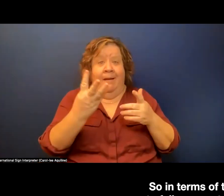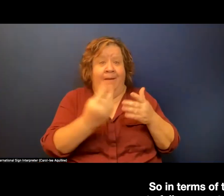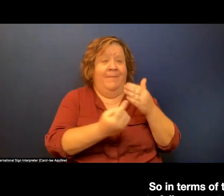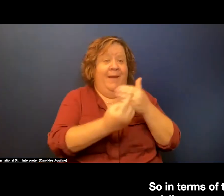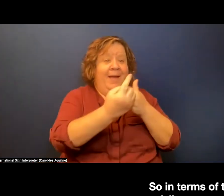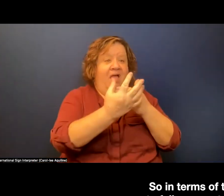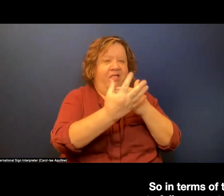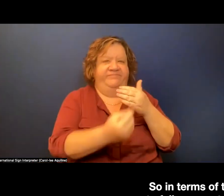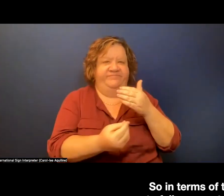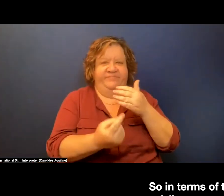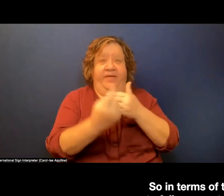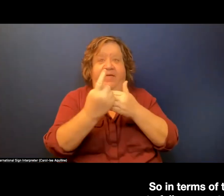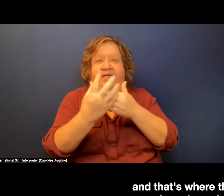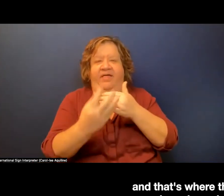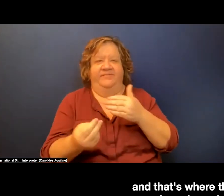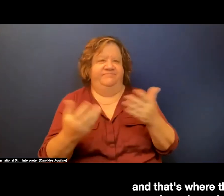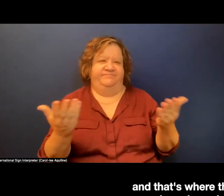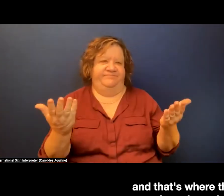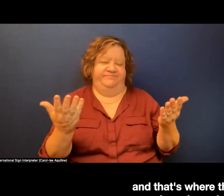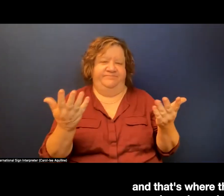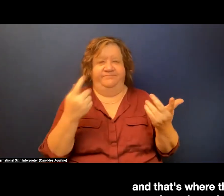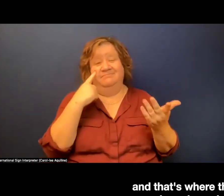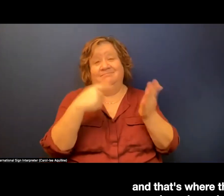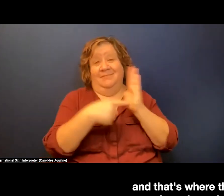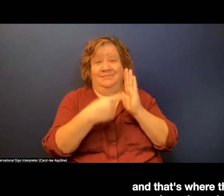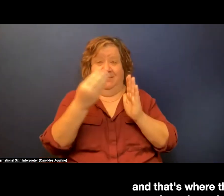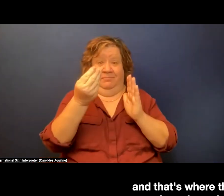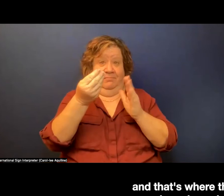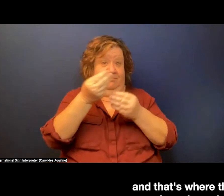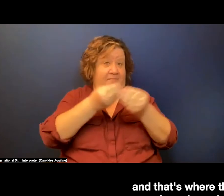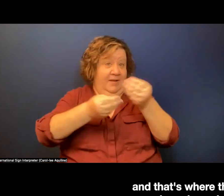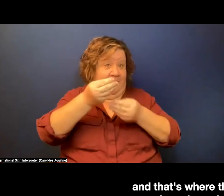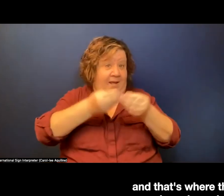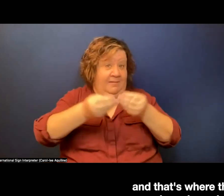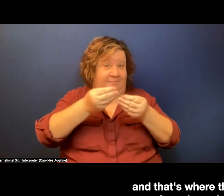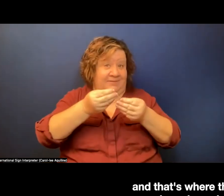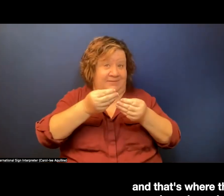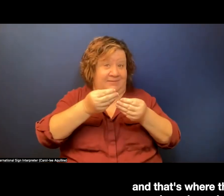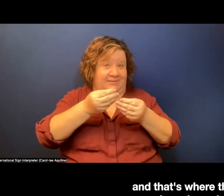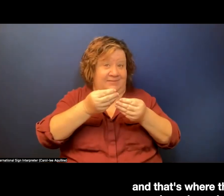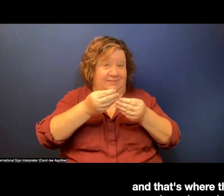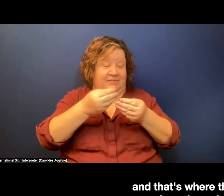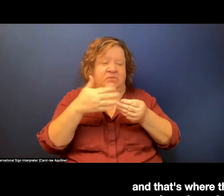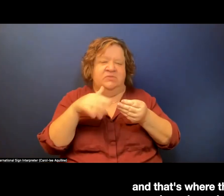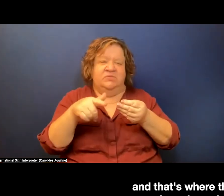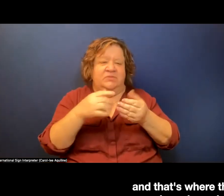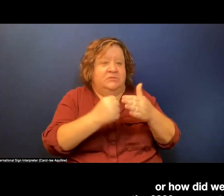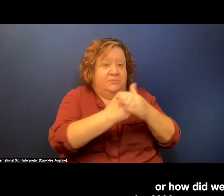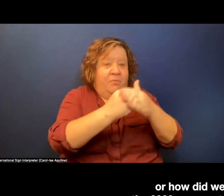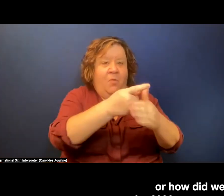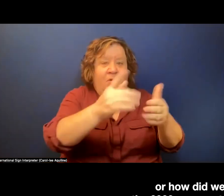to fully support the implementation, and that's where the big question comes. How do we influence